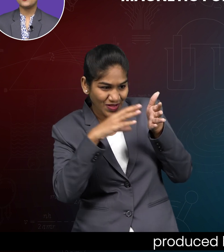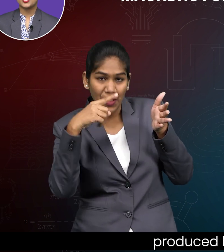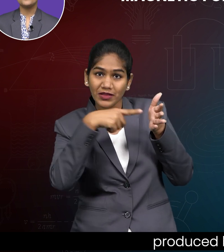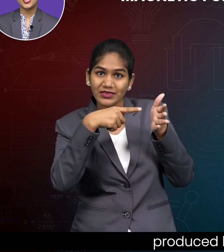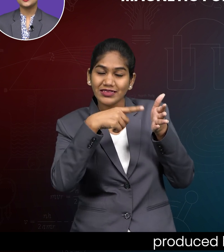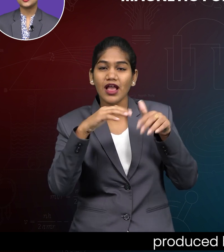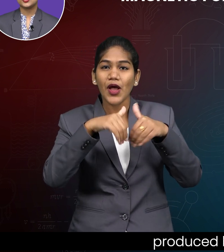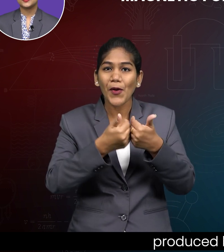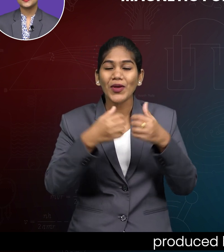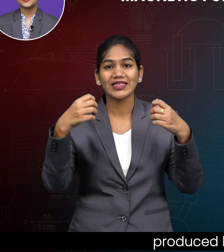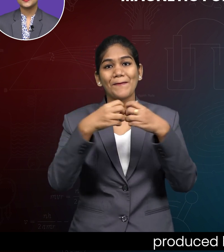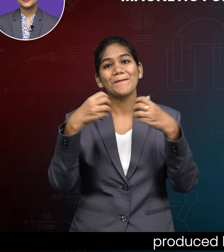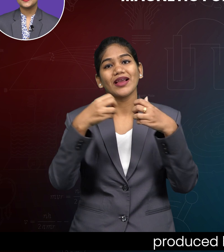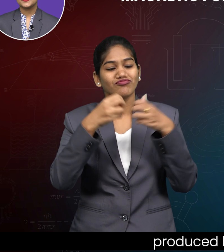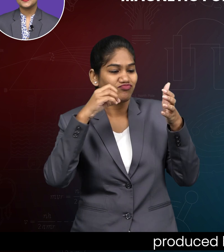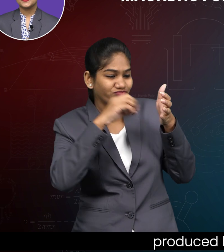by the bar magnet.